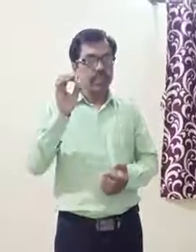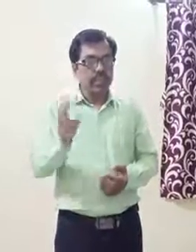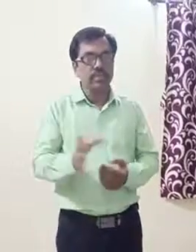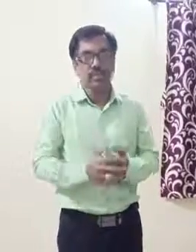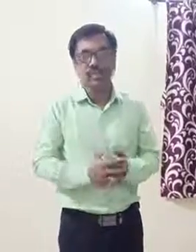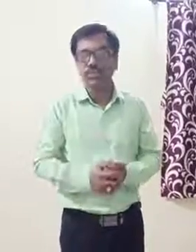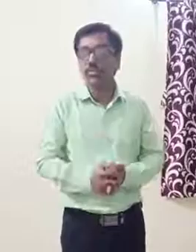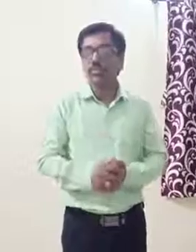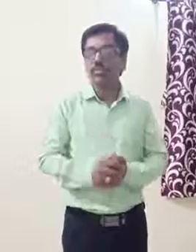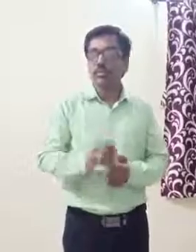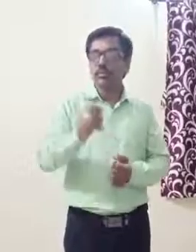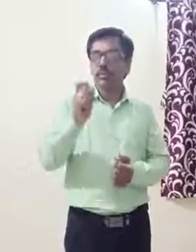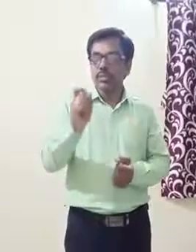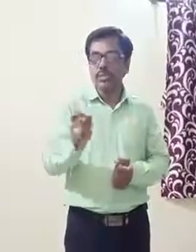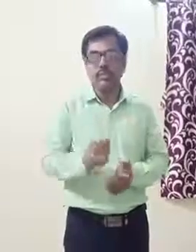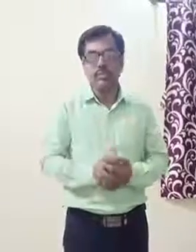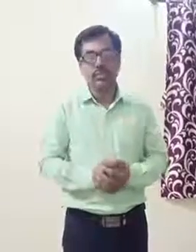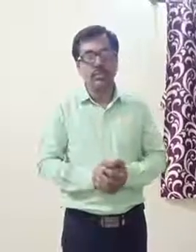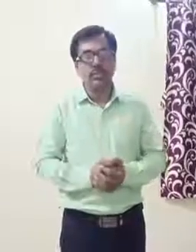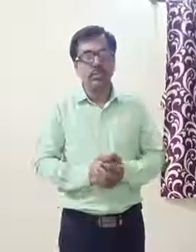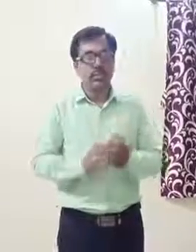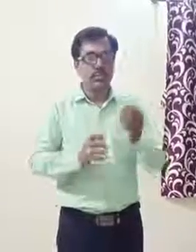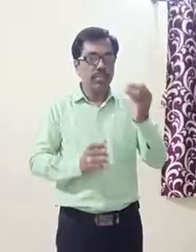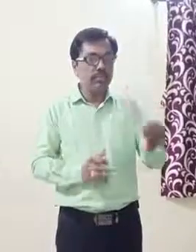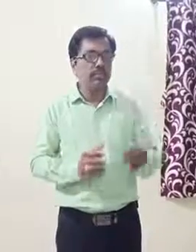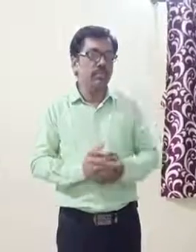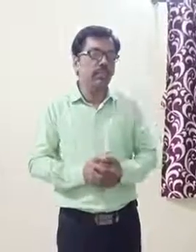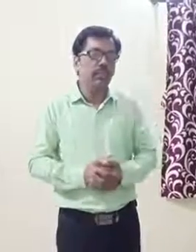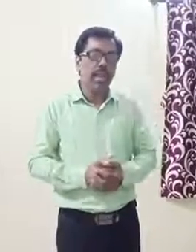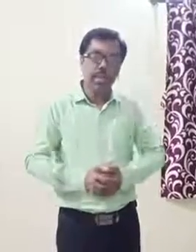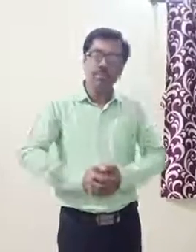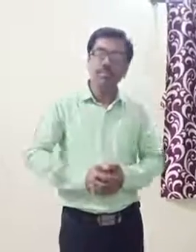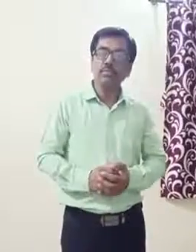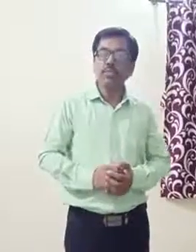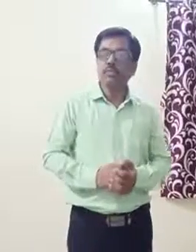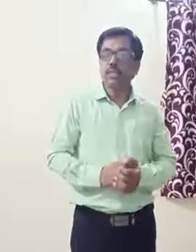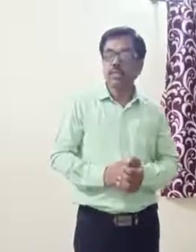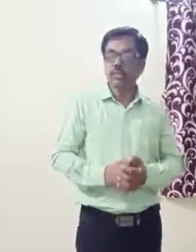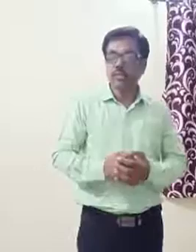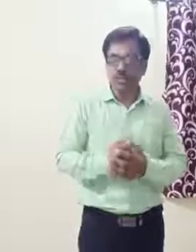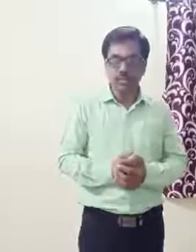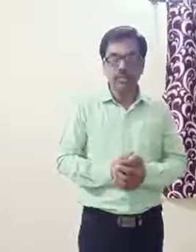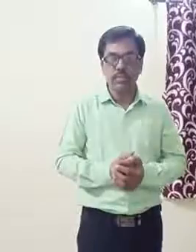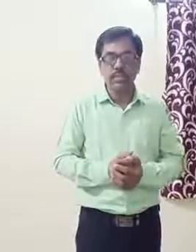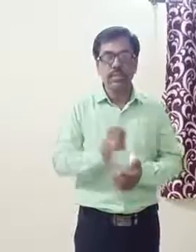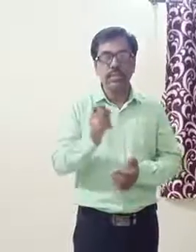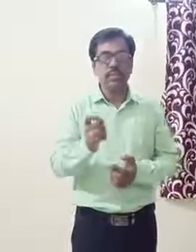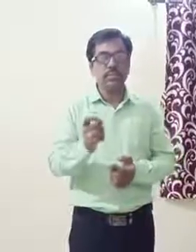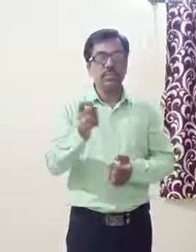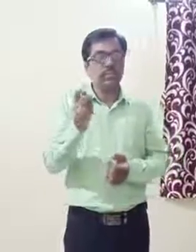techniques, what were the procedures, what were the measures adopted by the French revolutionaries to create the sense